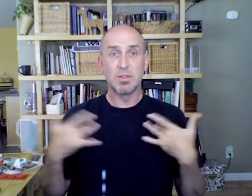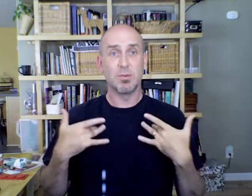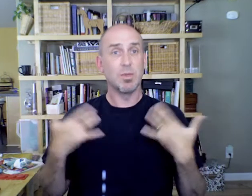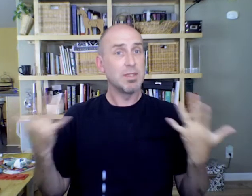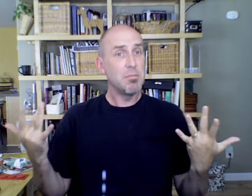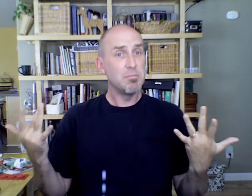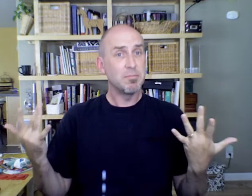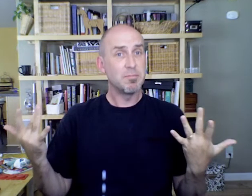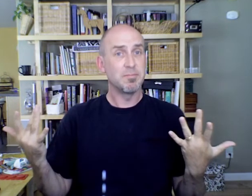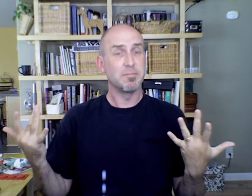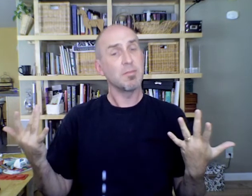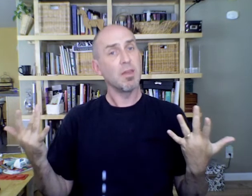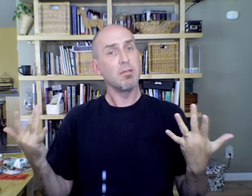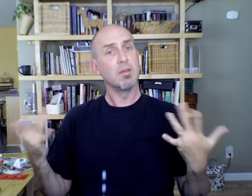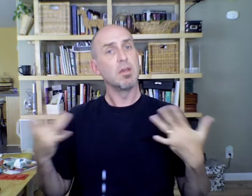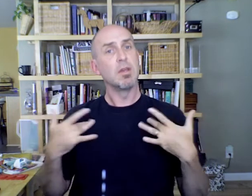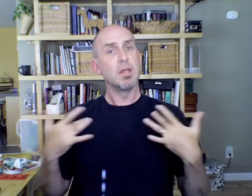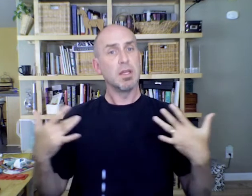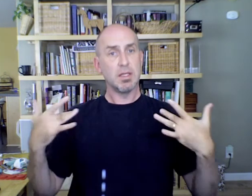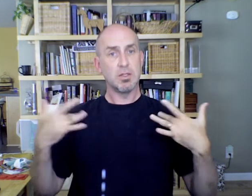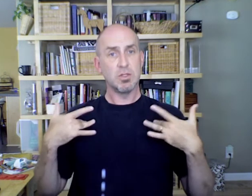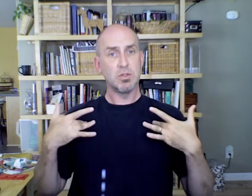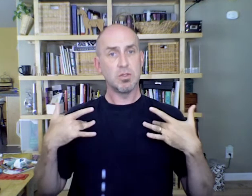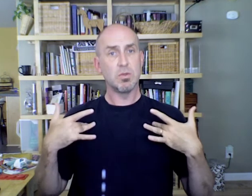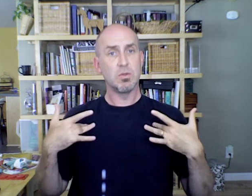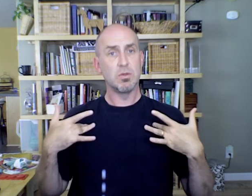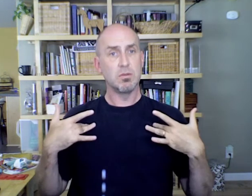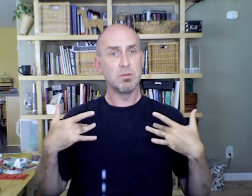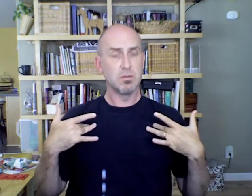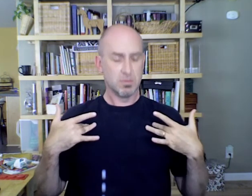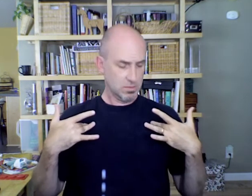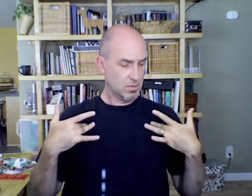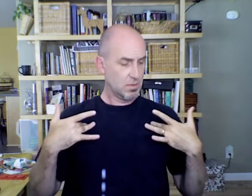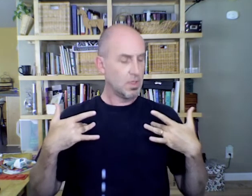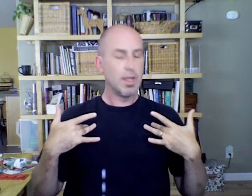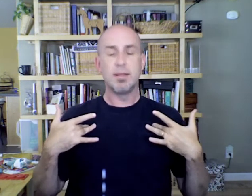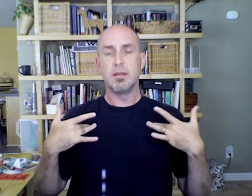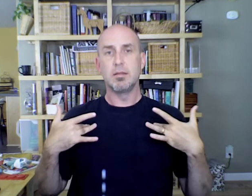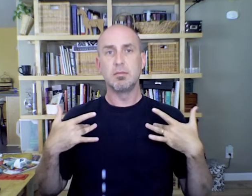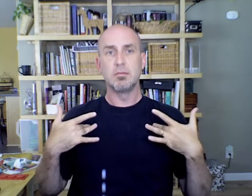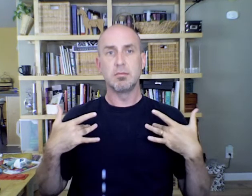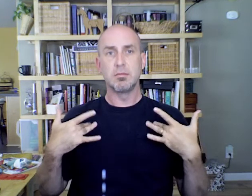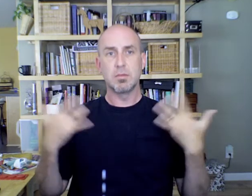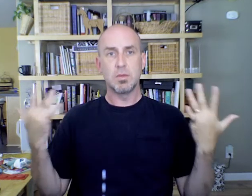What's up? Okay. It touches your shoulder and then goes up.